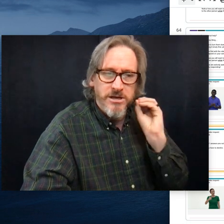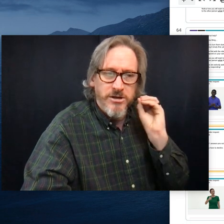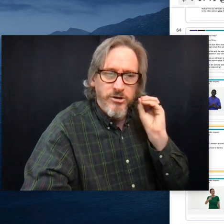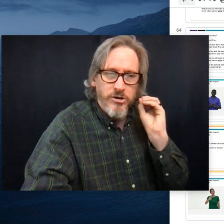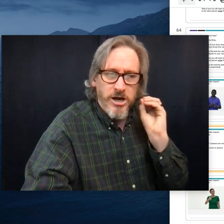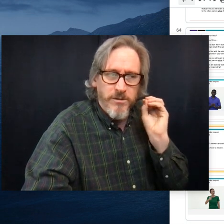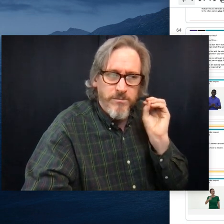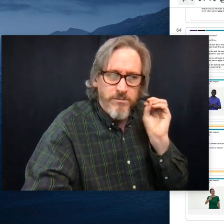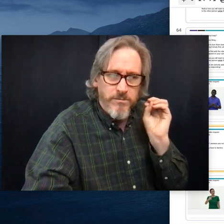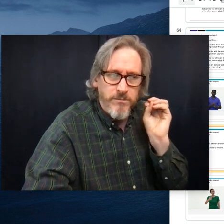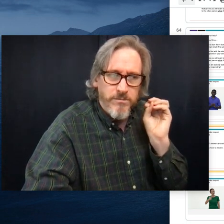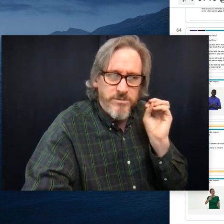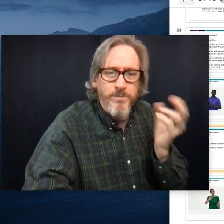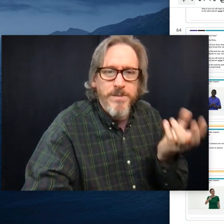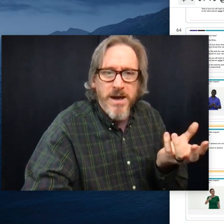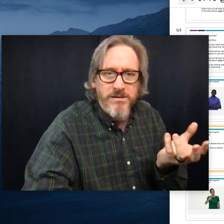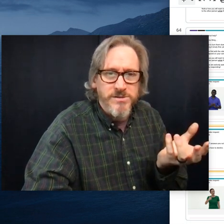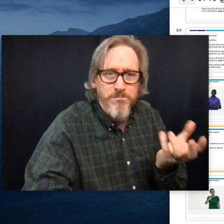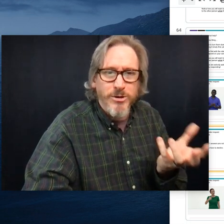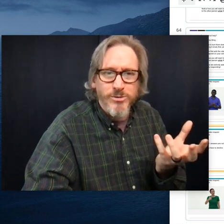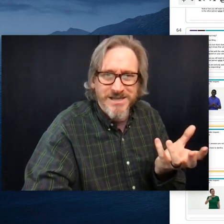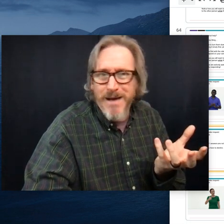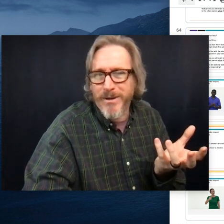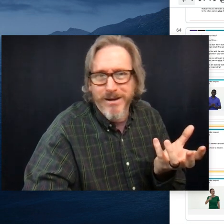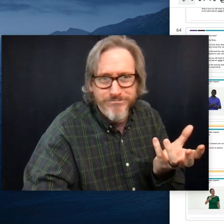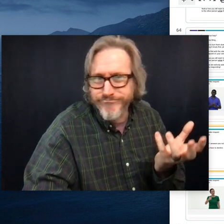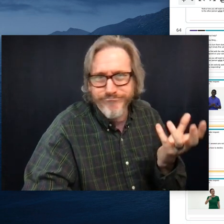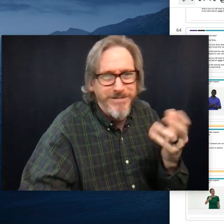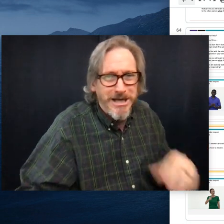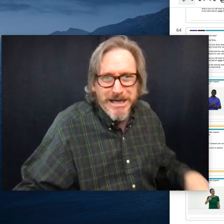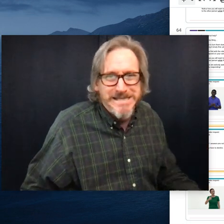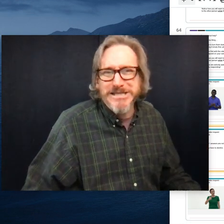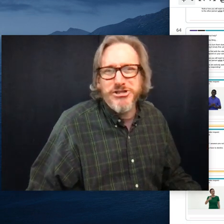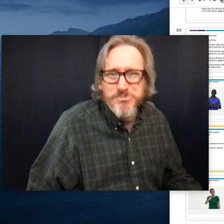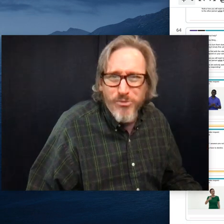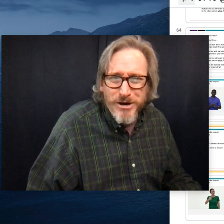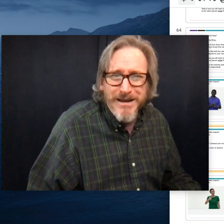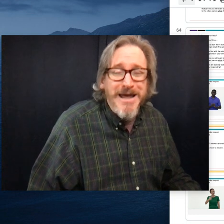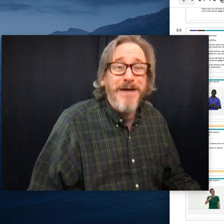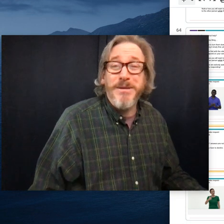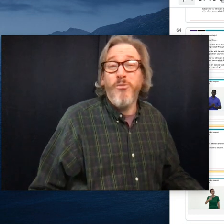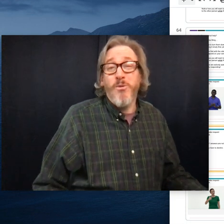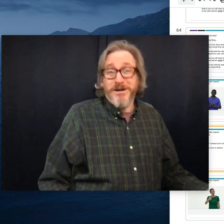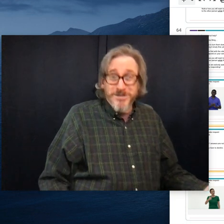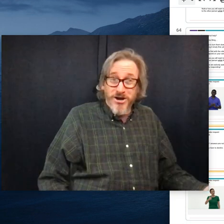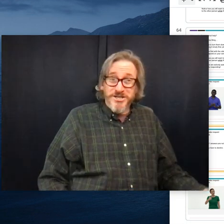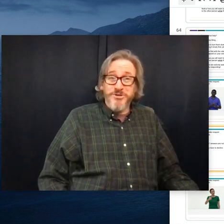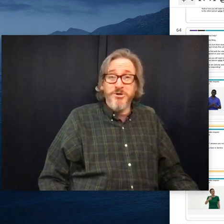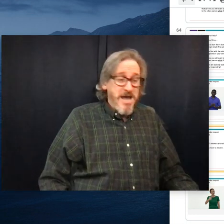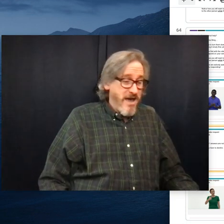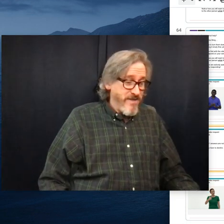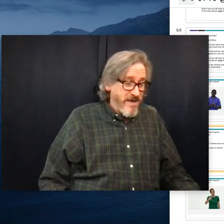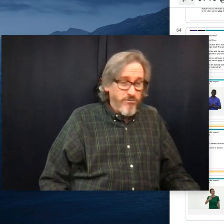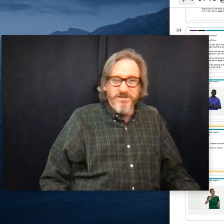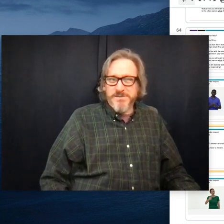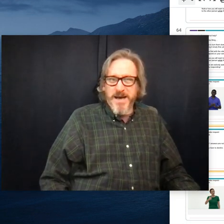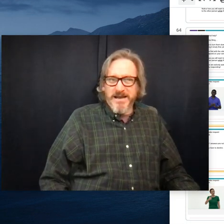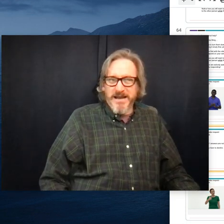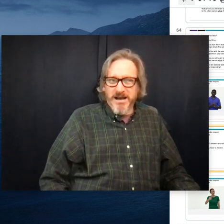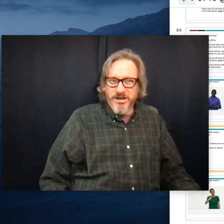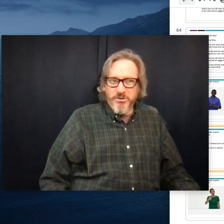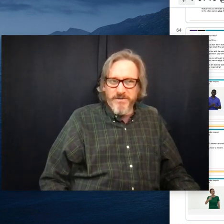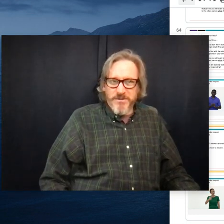I've always found it interesting that so many language classes that I've taken, they always teach you the nice way of saying things. They never teach you the mean way of